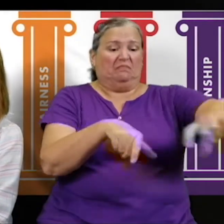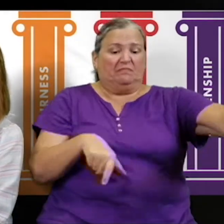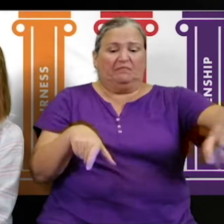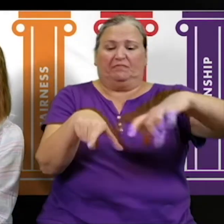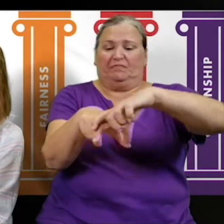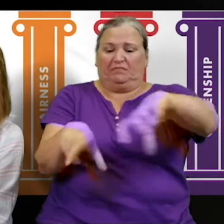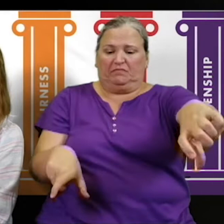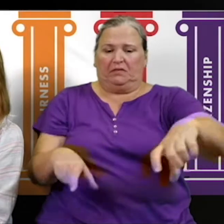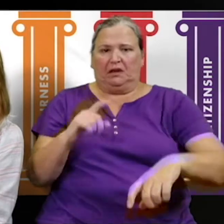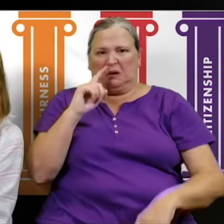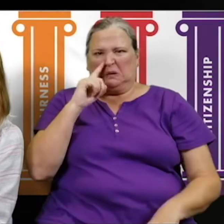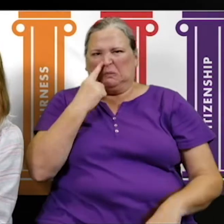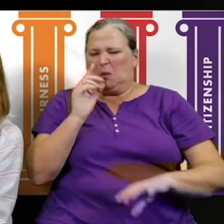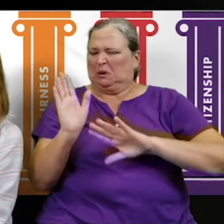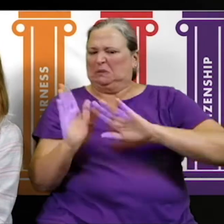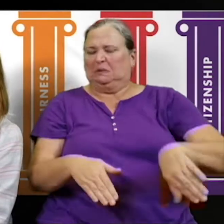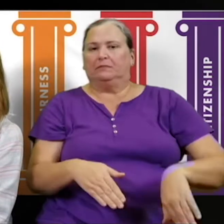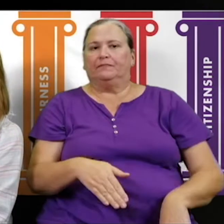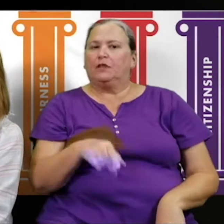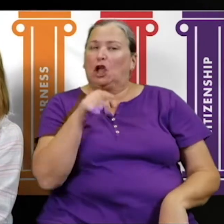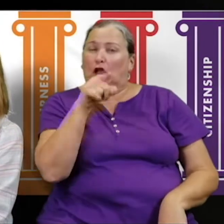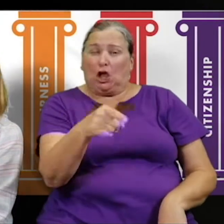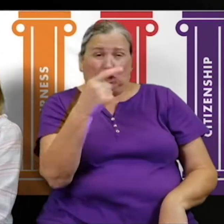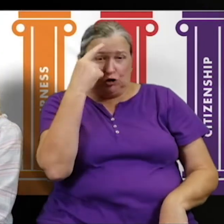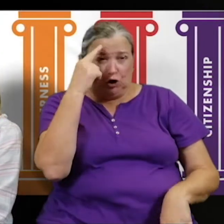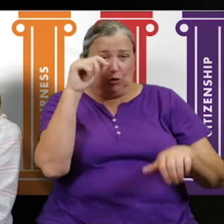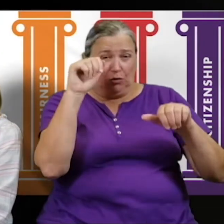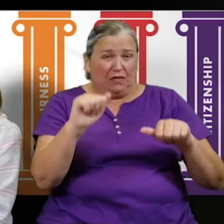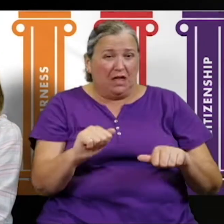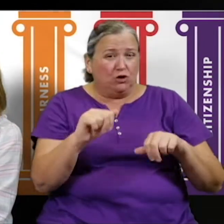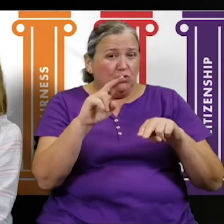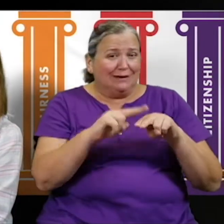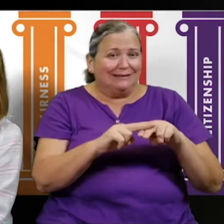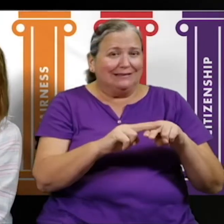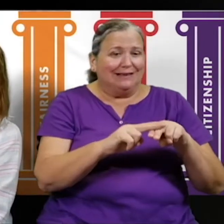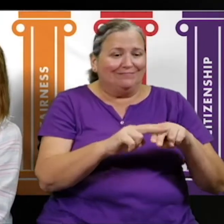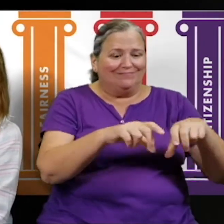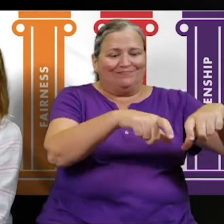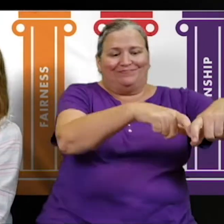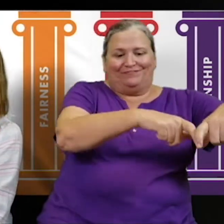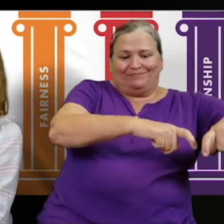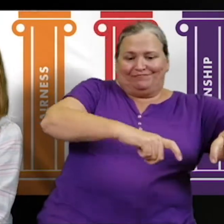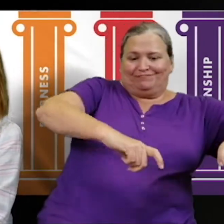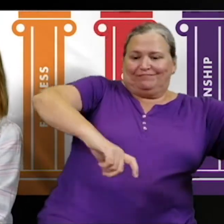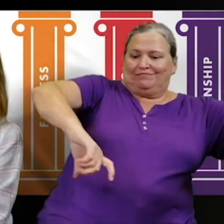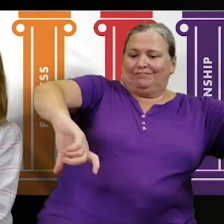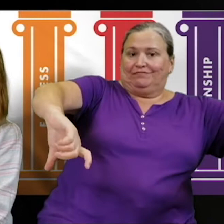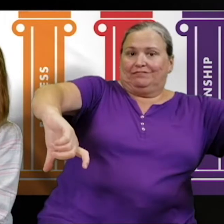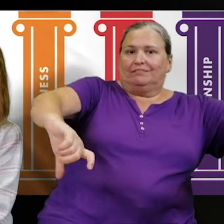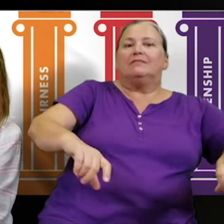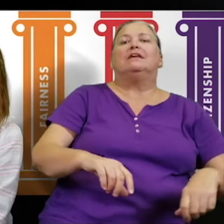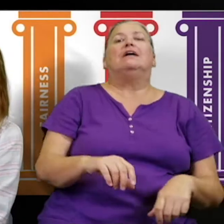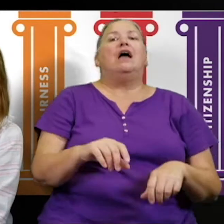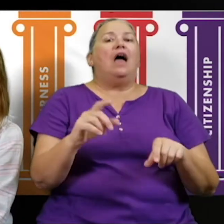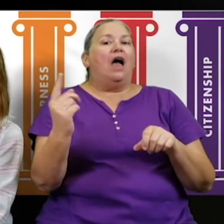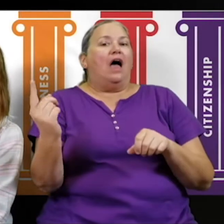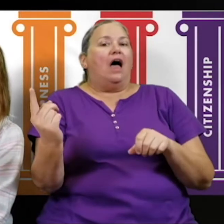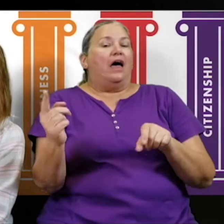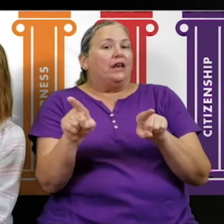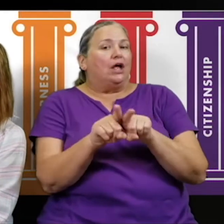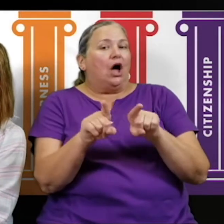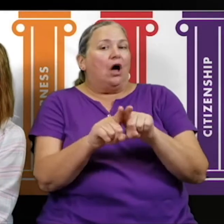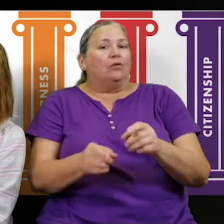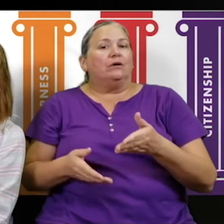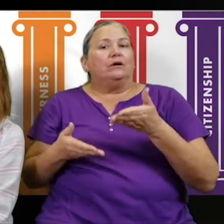and boring. "Do you rodents think you can handle a semicircle?" And he always provided the